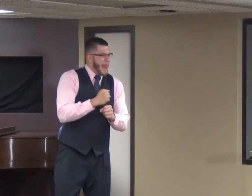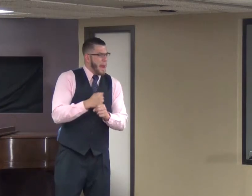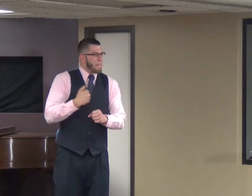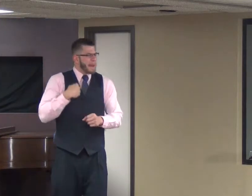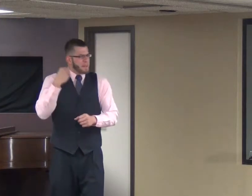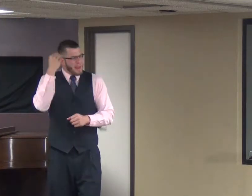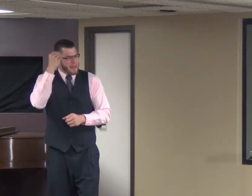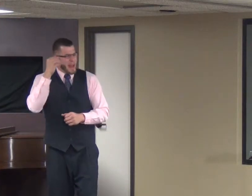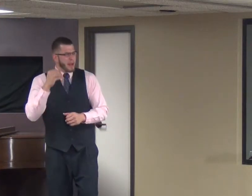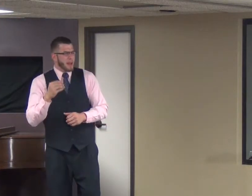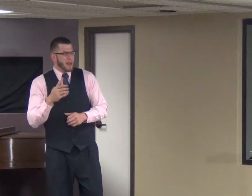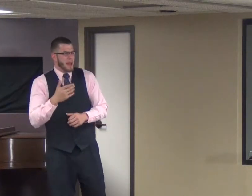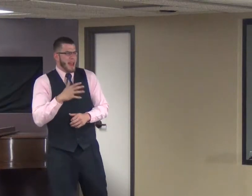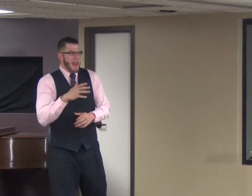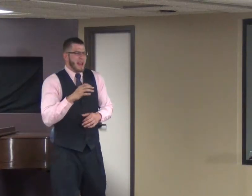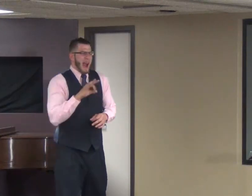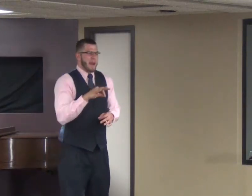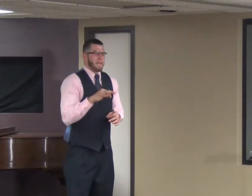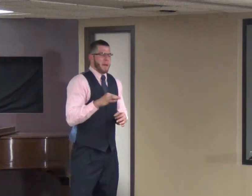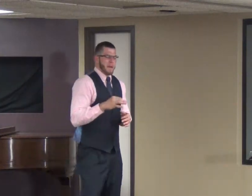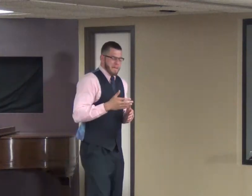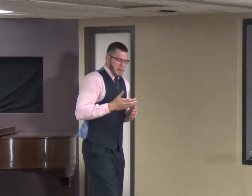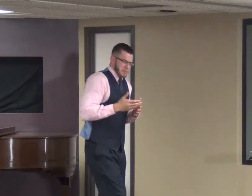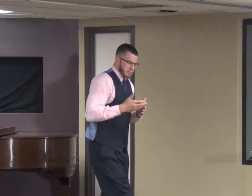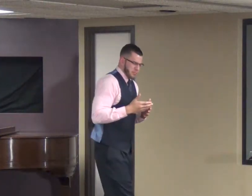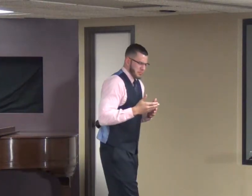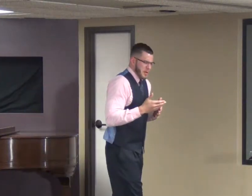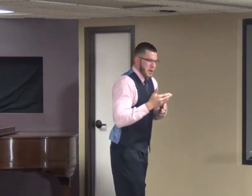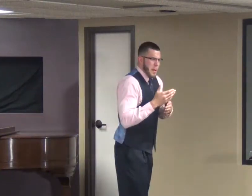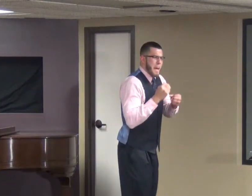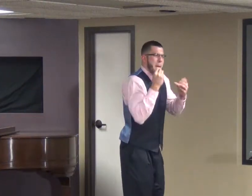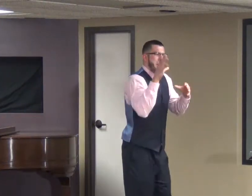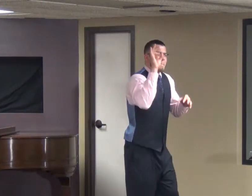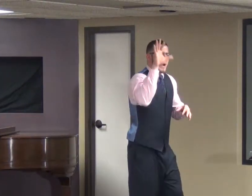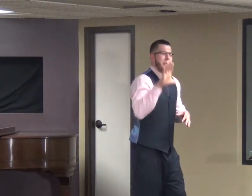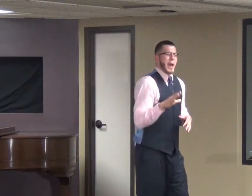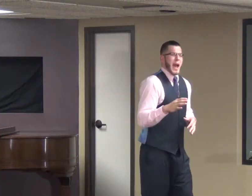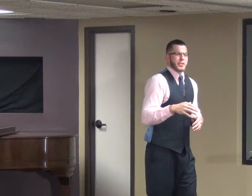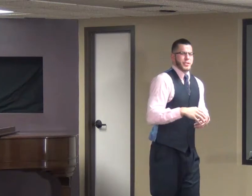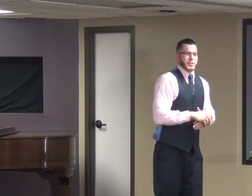It makes me think kind of many pastors.